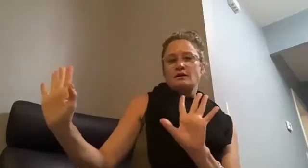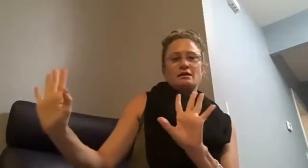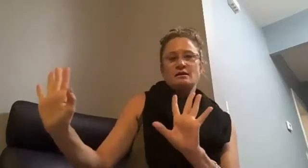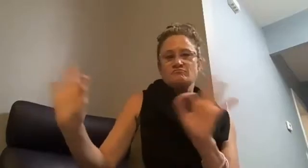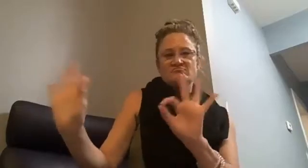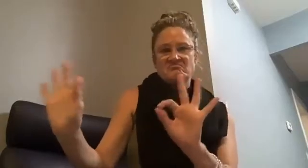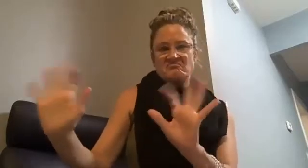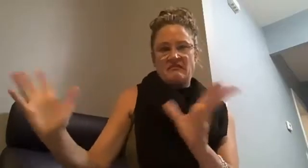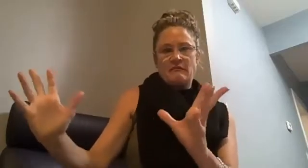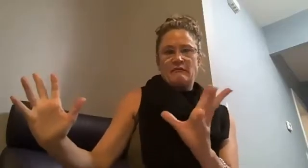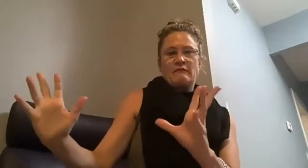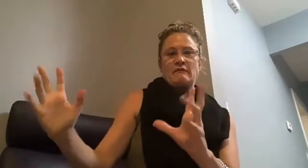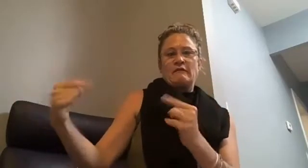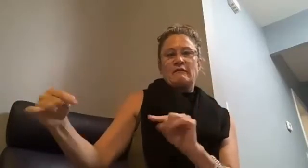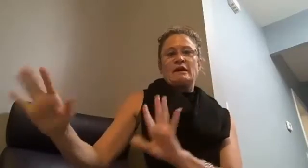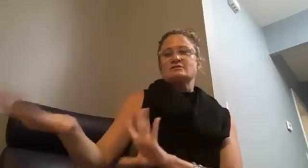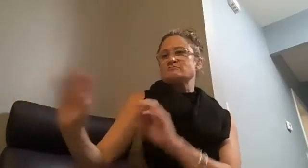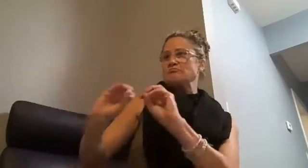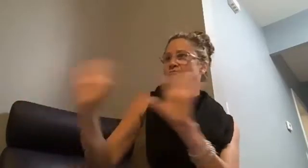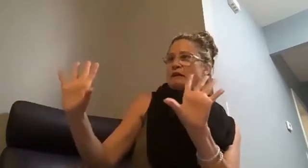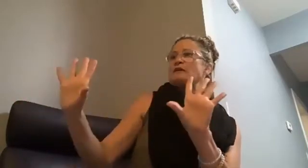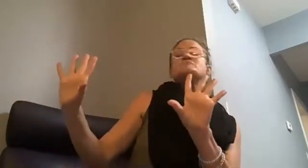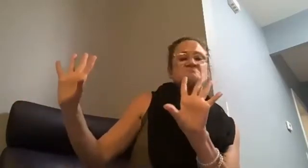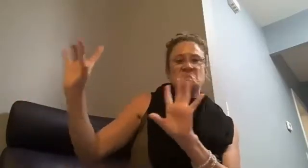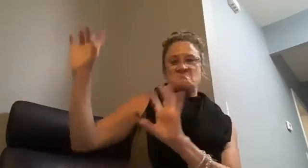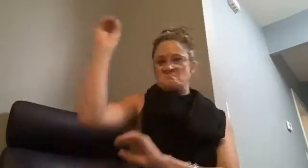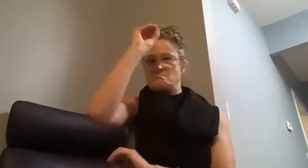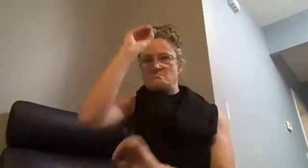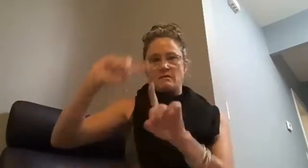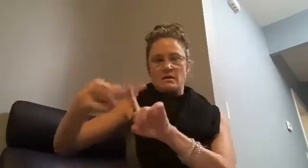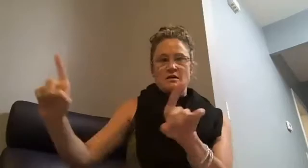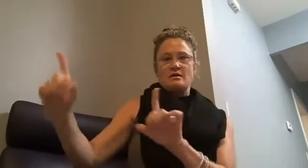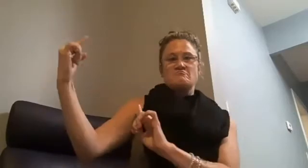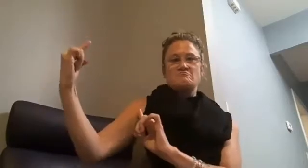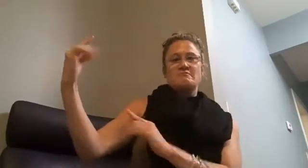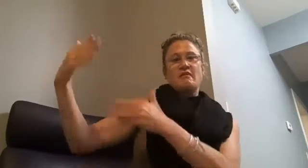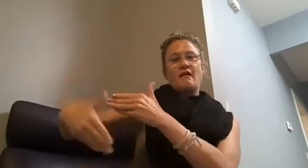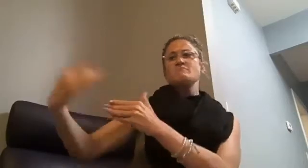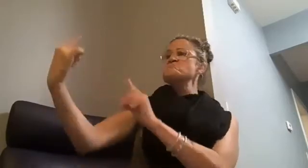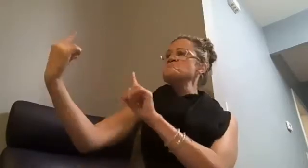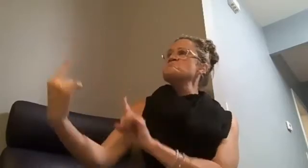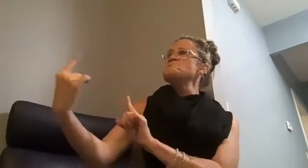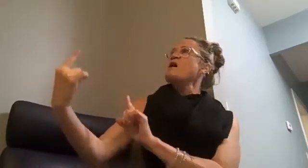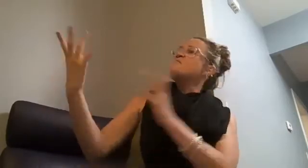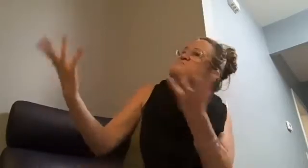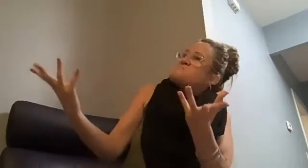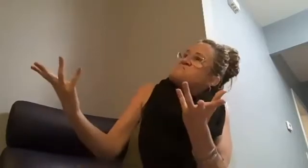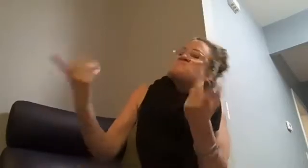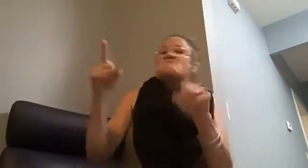Dan. But it was just clear that we both had different opinions. And at the end of it, we kind of just had one of those friendly, well, I guess we'll agree to disagree,